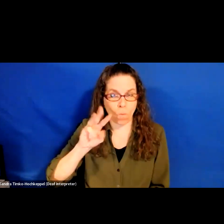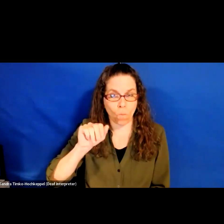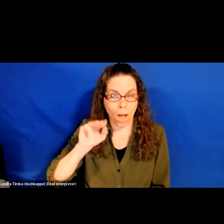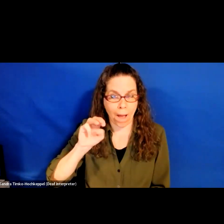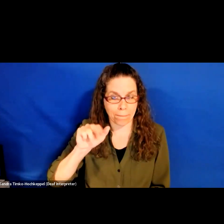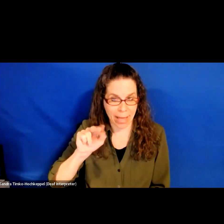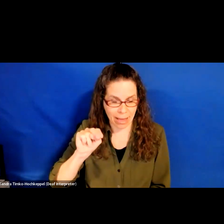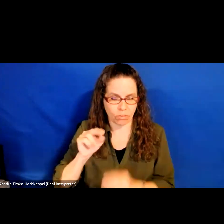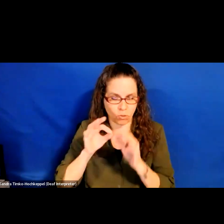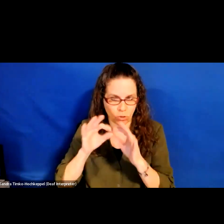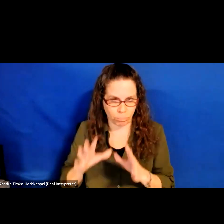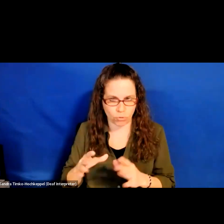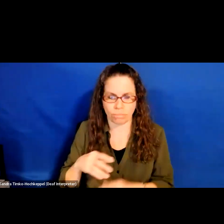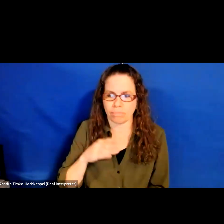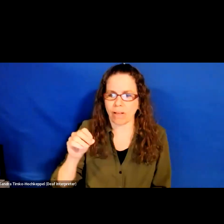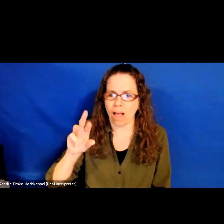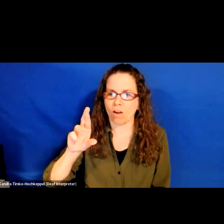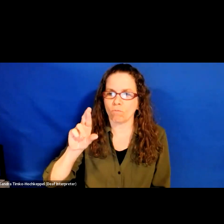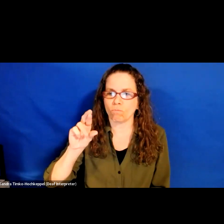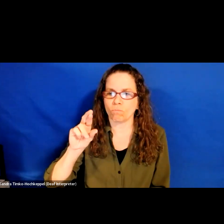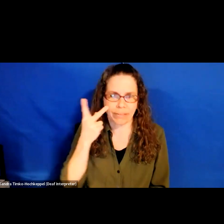and Kendra